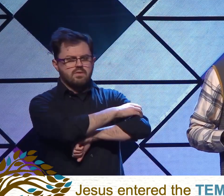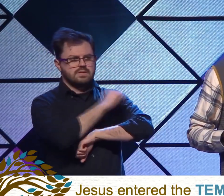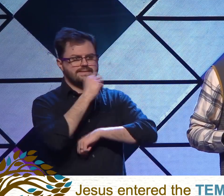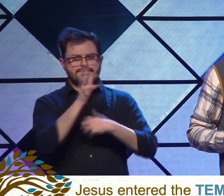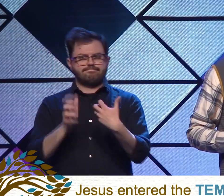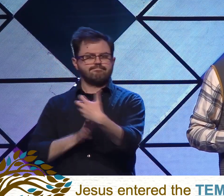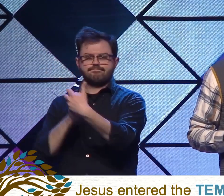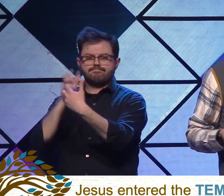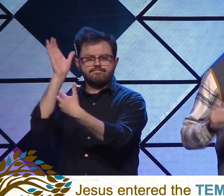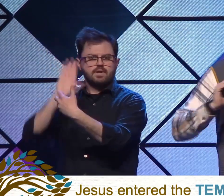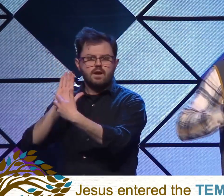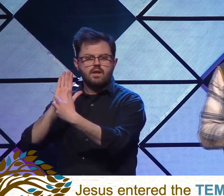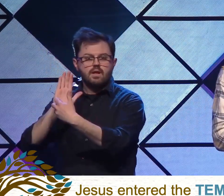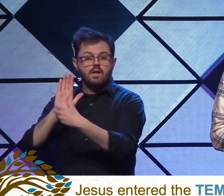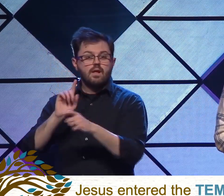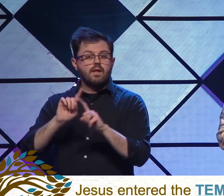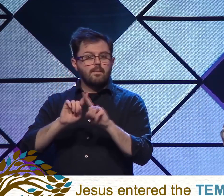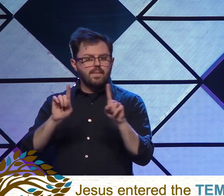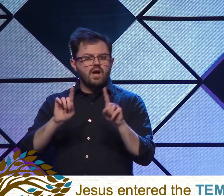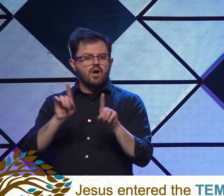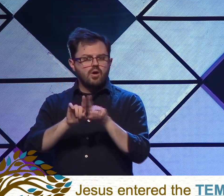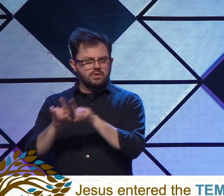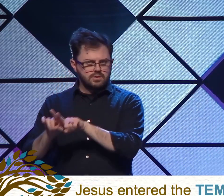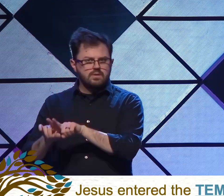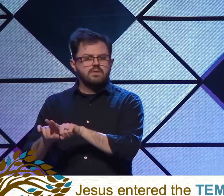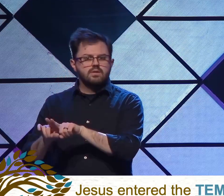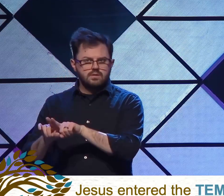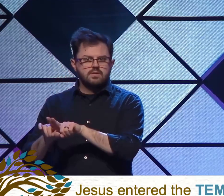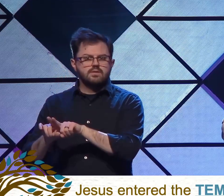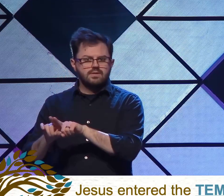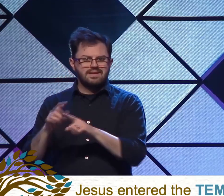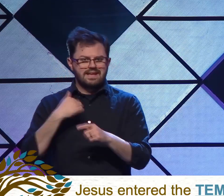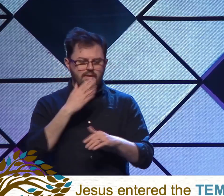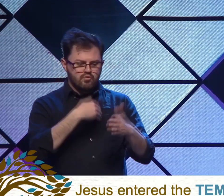But also I'm going to enter the temple